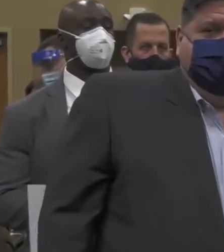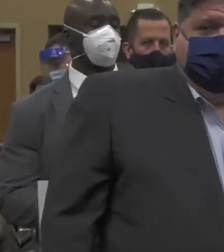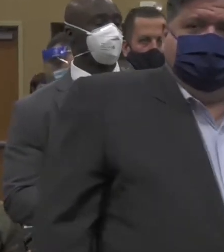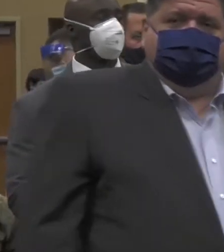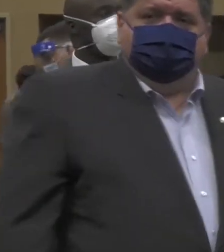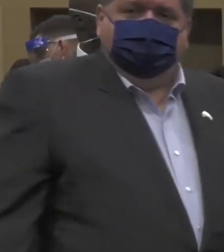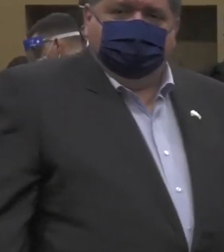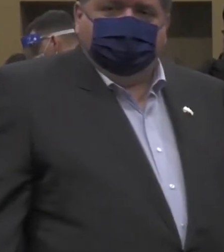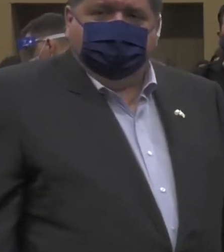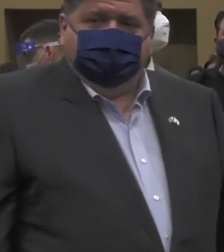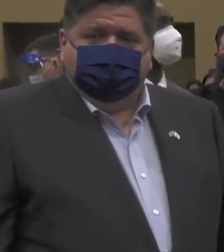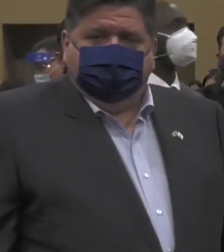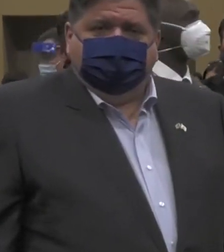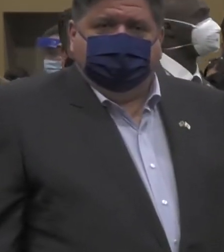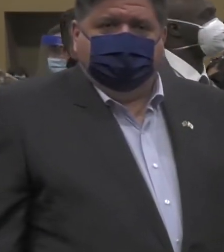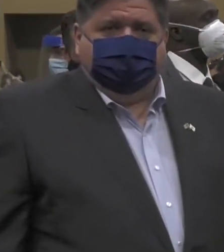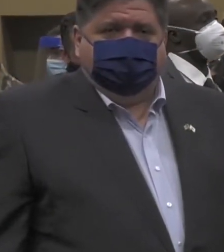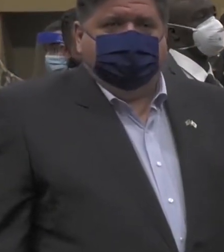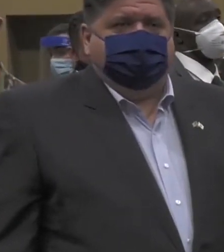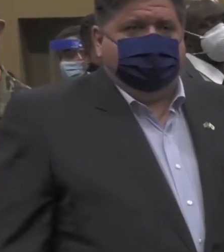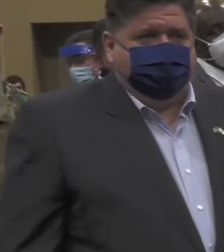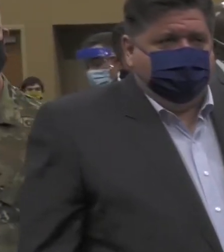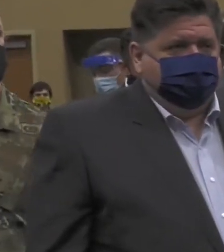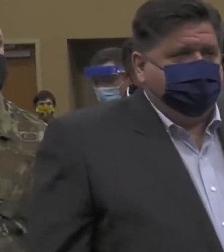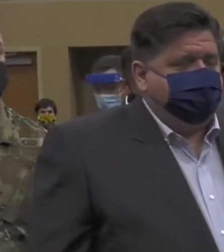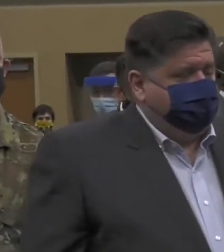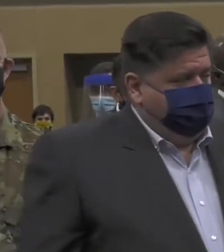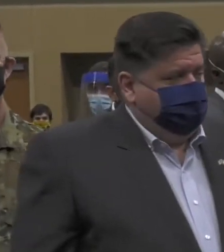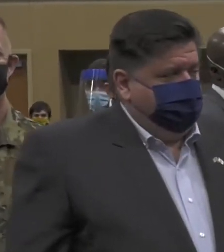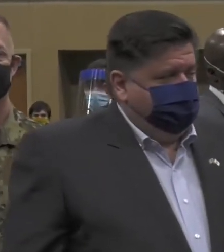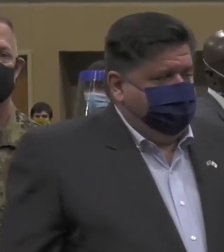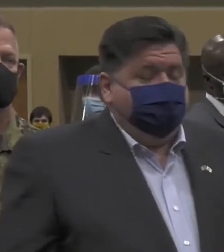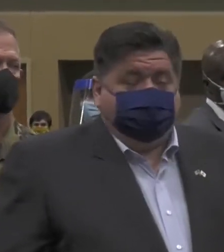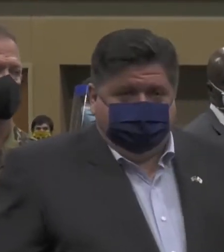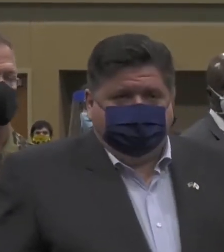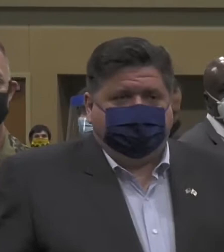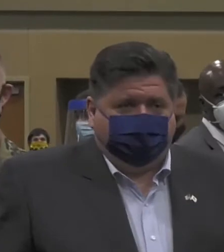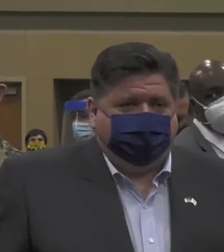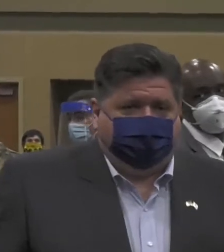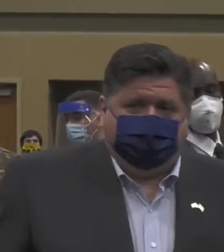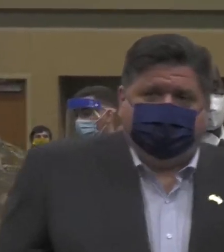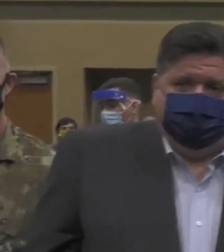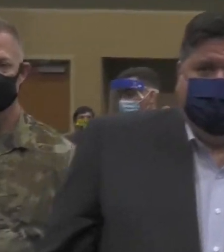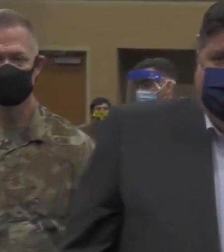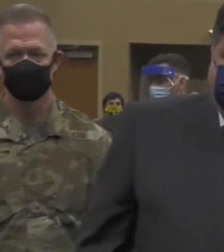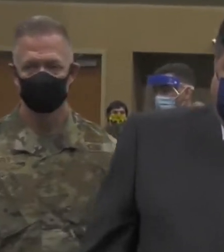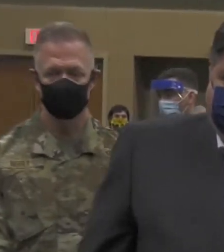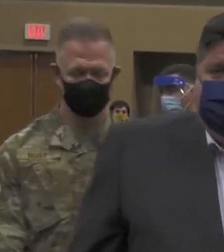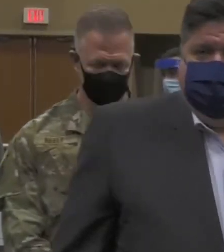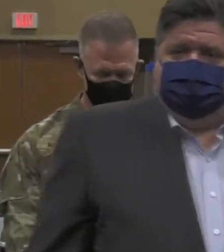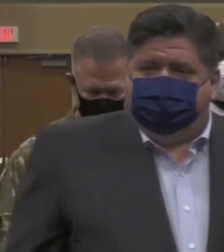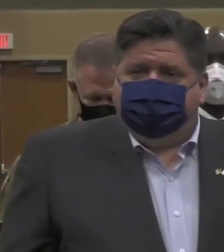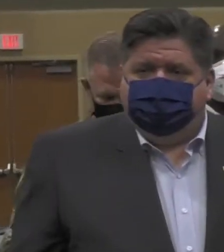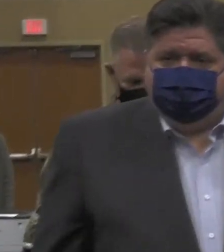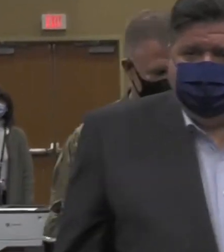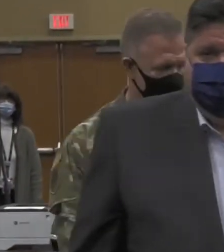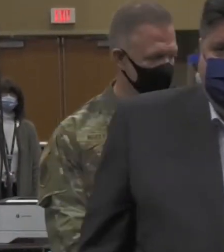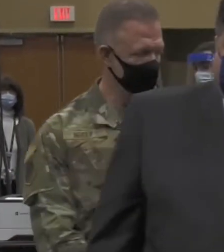across Cook County, with similar efforts ramping up in regions all across the state, with